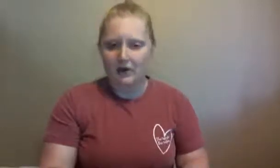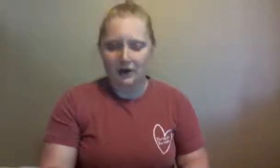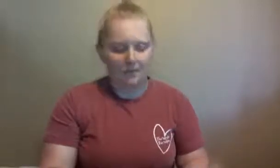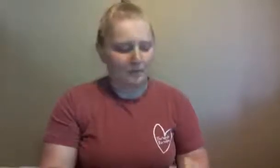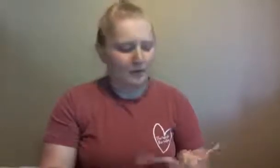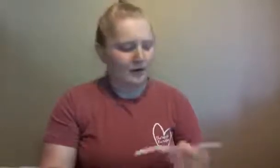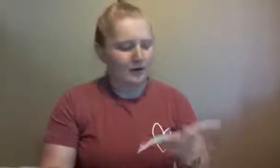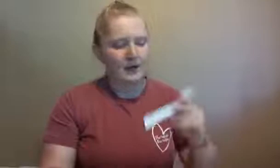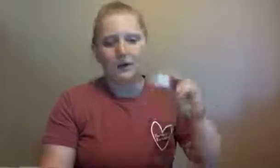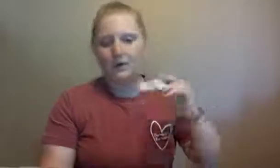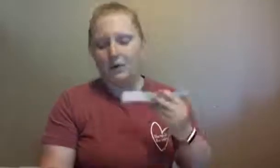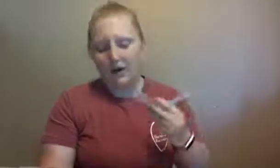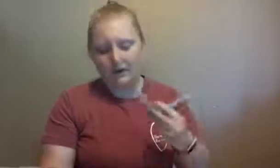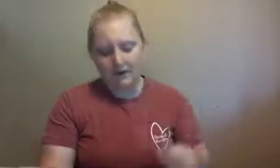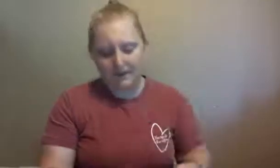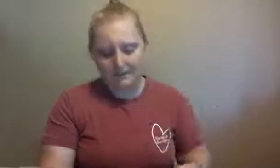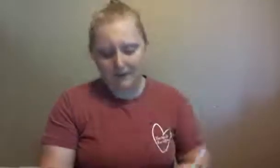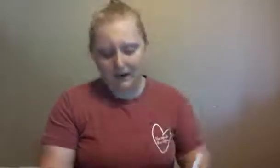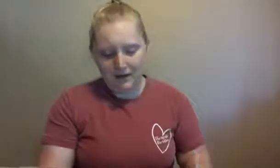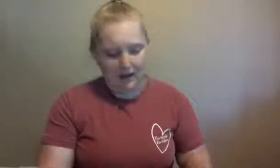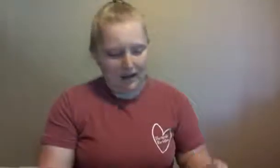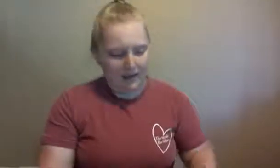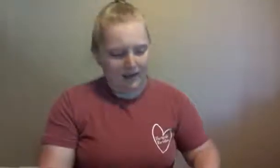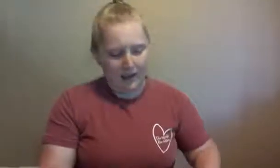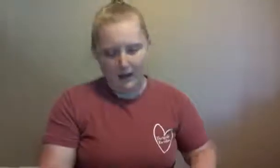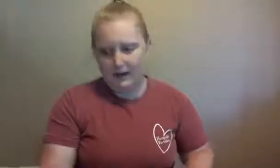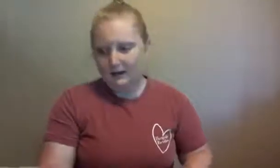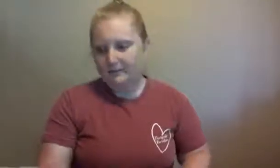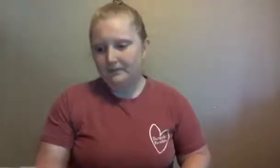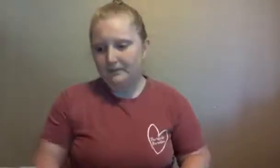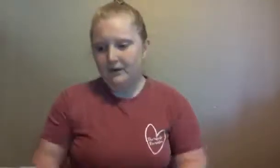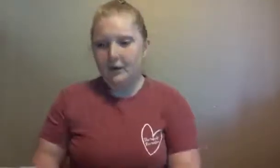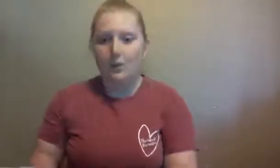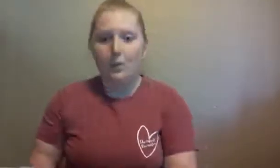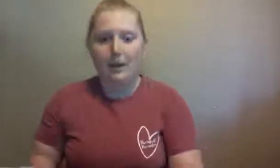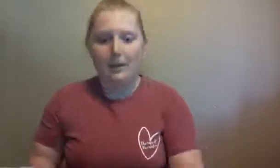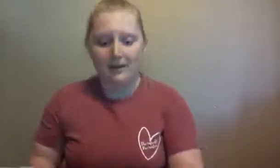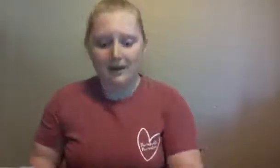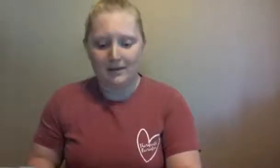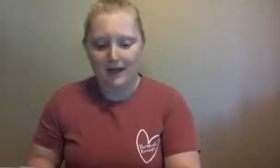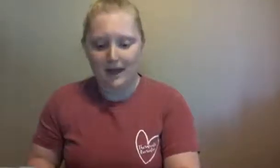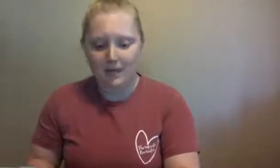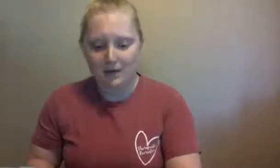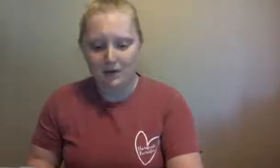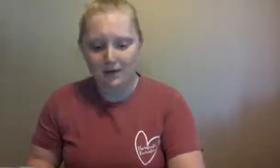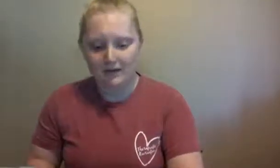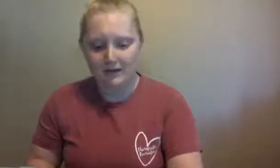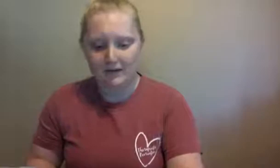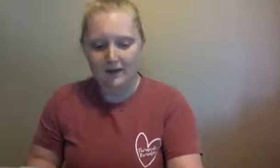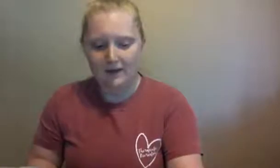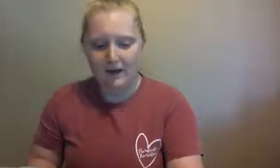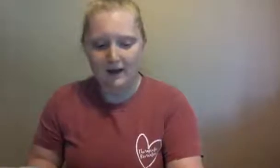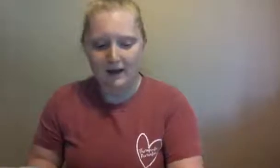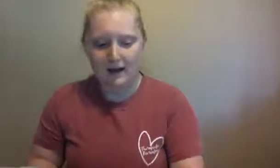Actually, why don't I go through all of them, and then while I'm playing my game, you guys can think about it and